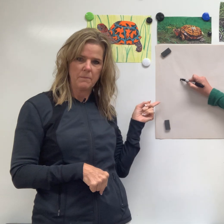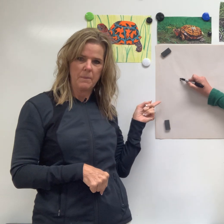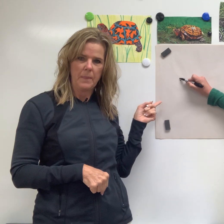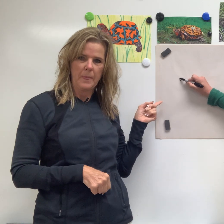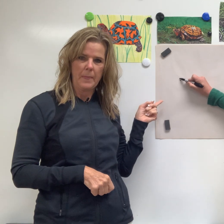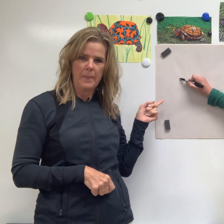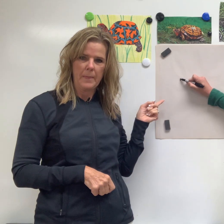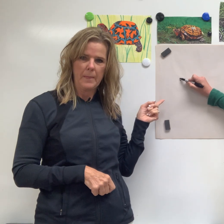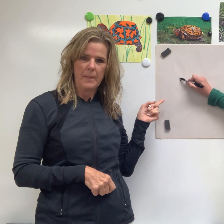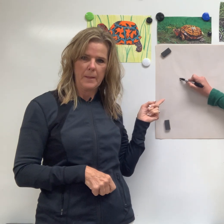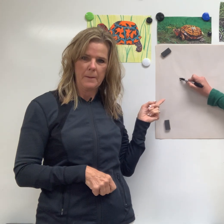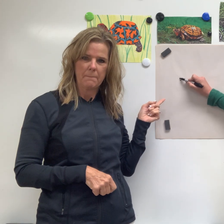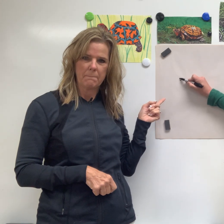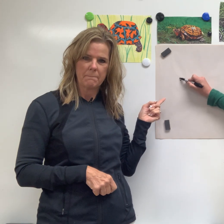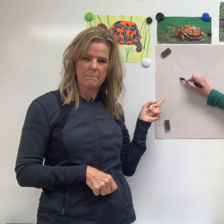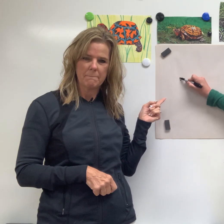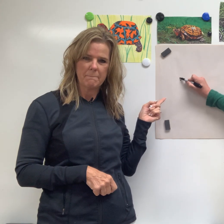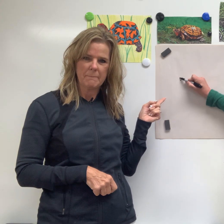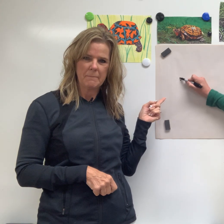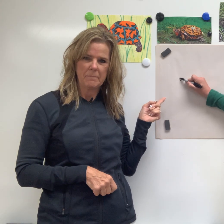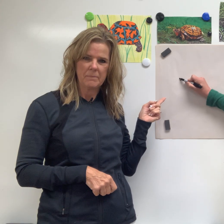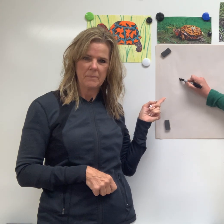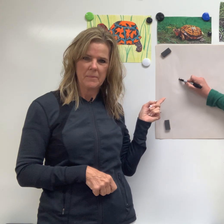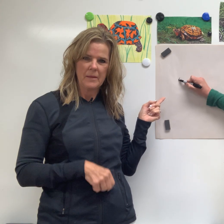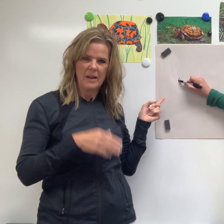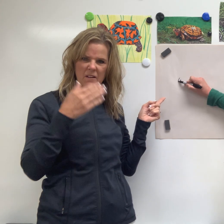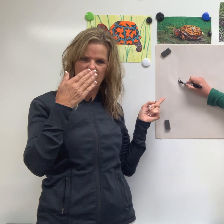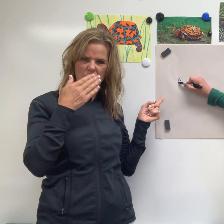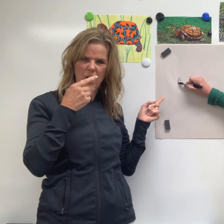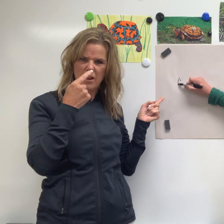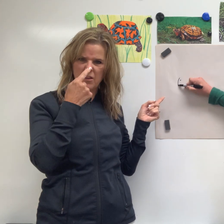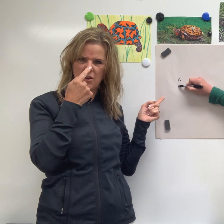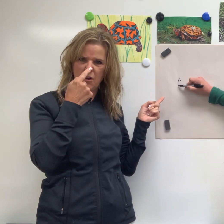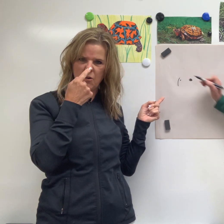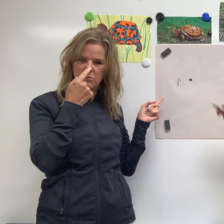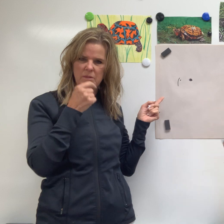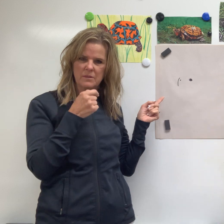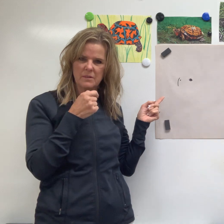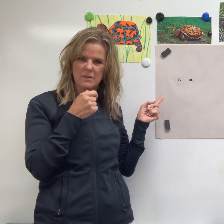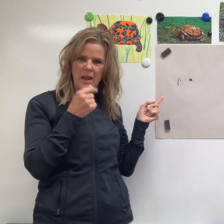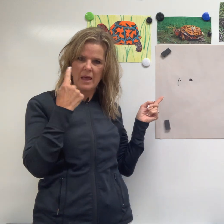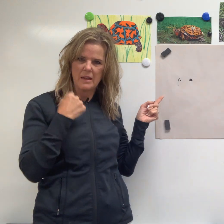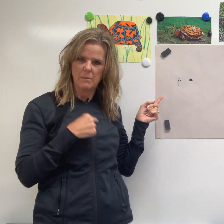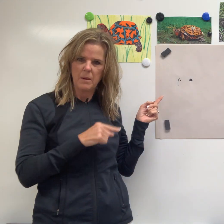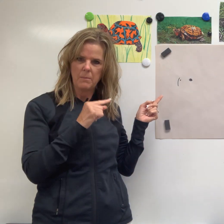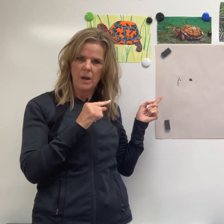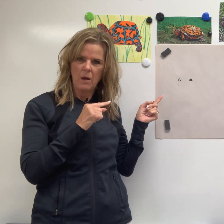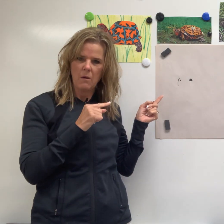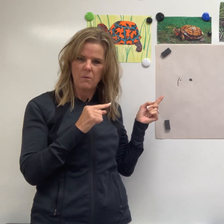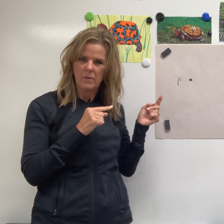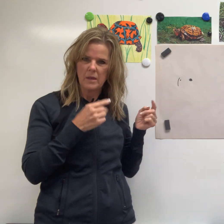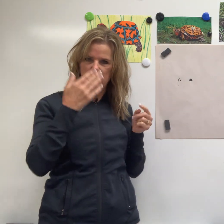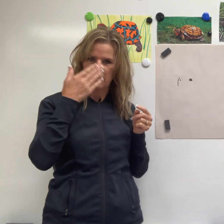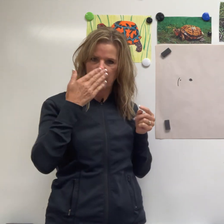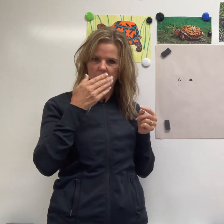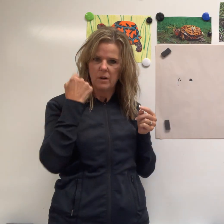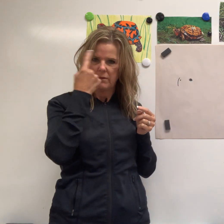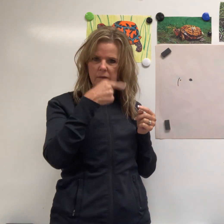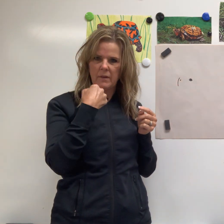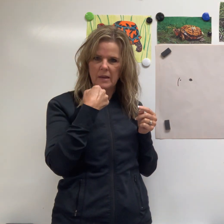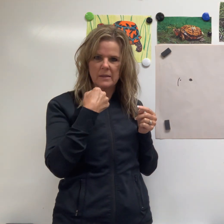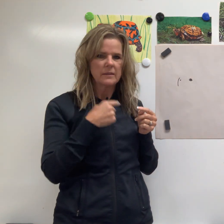it just a little bit in front of that nostril and go just a little bit below. That's for the front of his